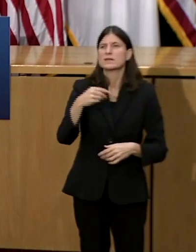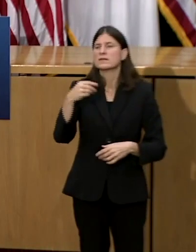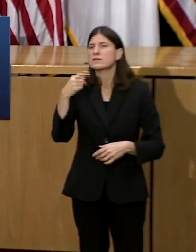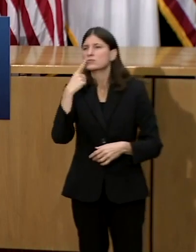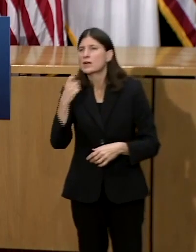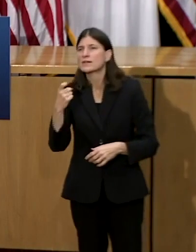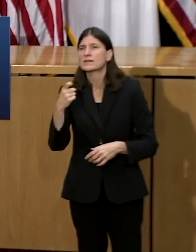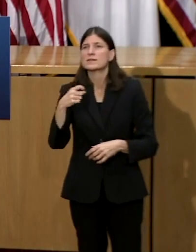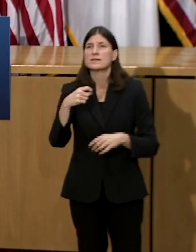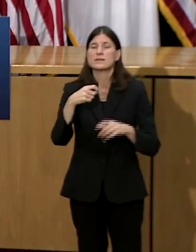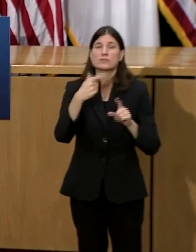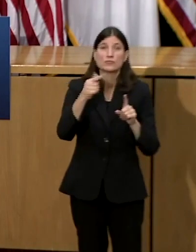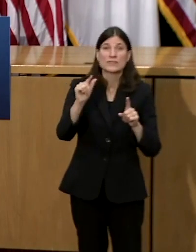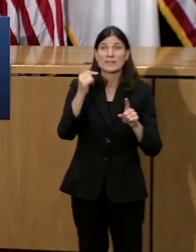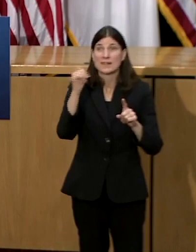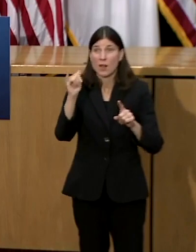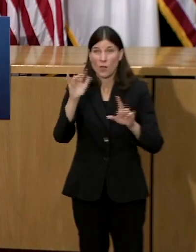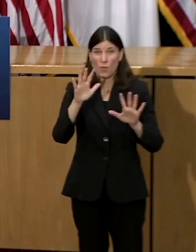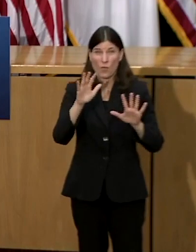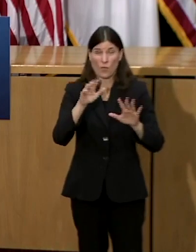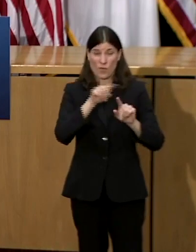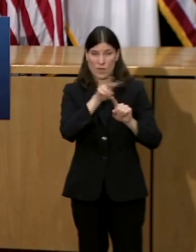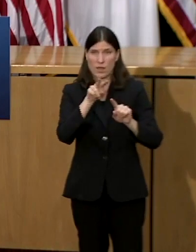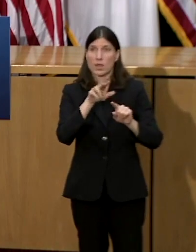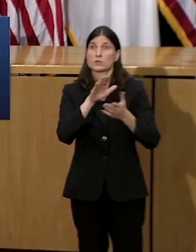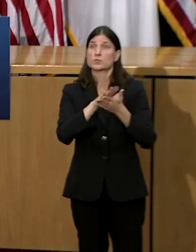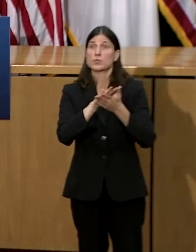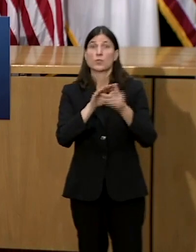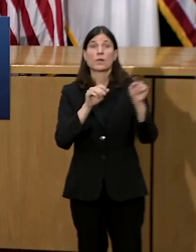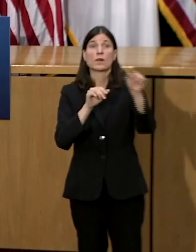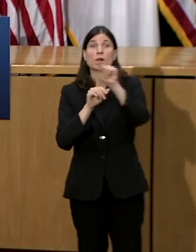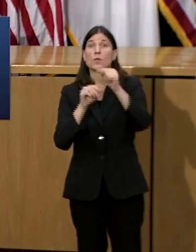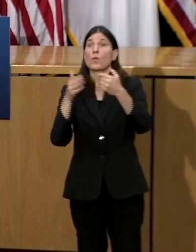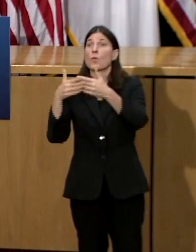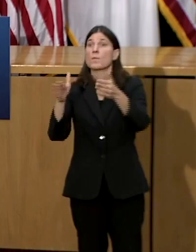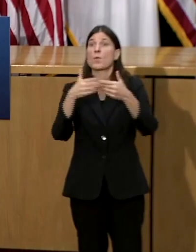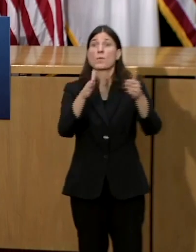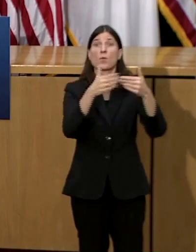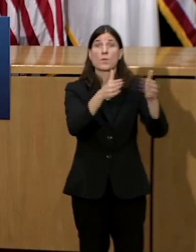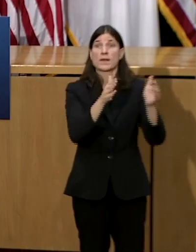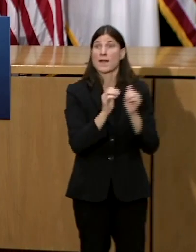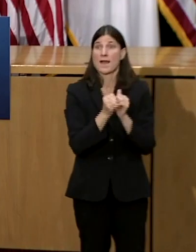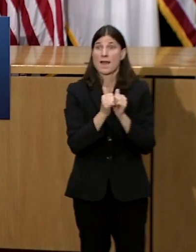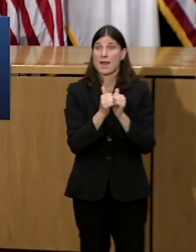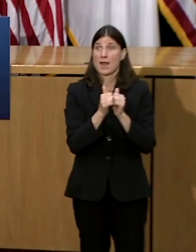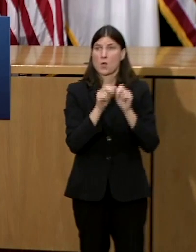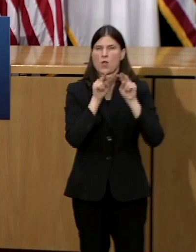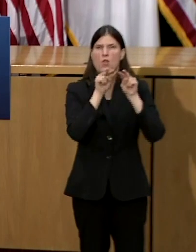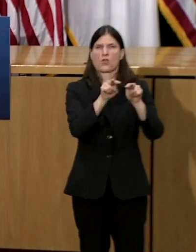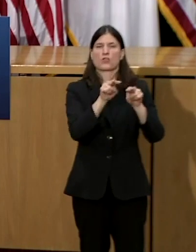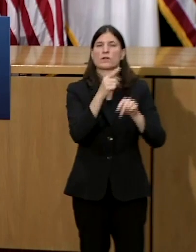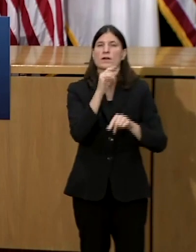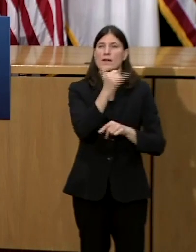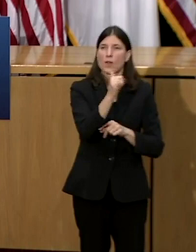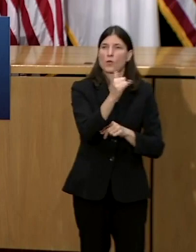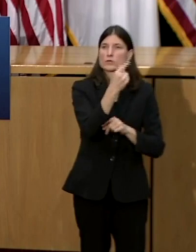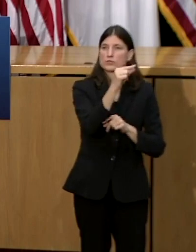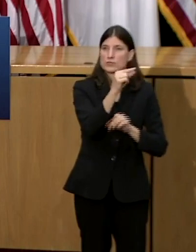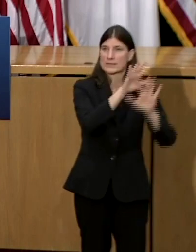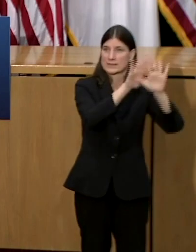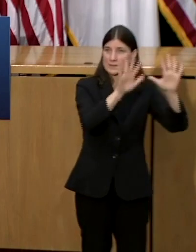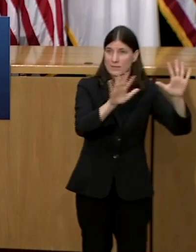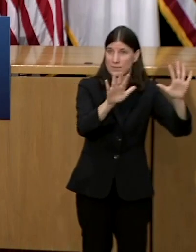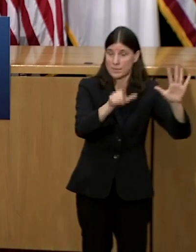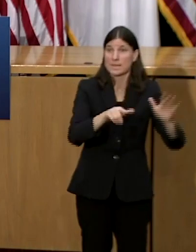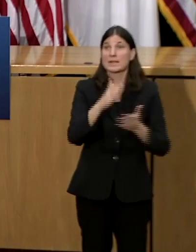buildings or transportation. Schools in red communities should consider implementing hybrid models instead of going fully remote,